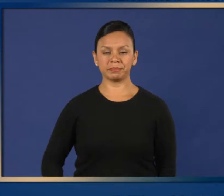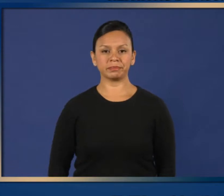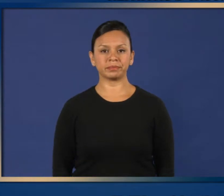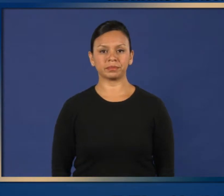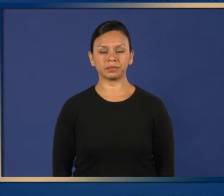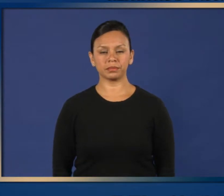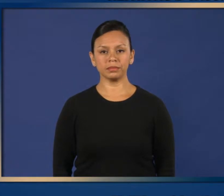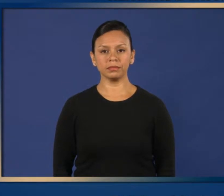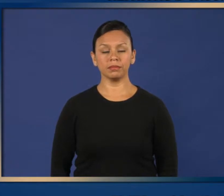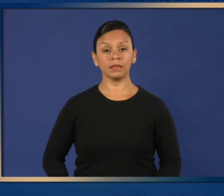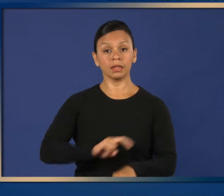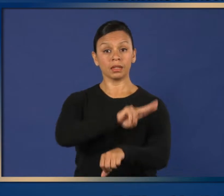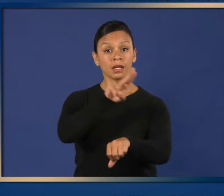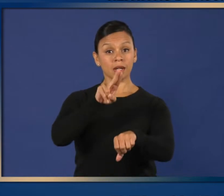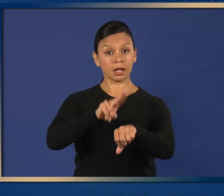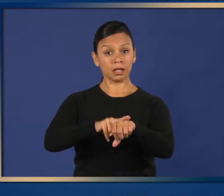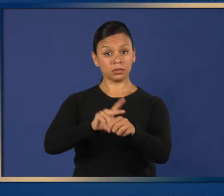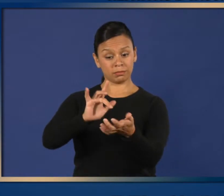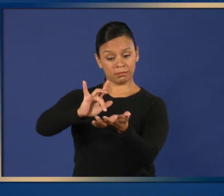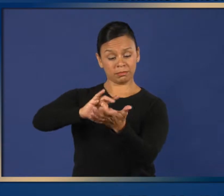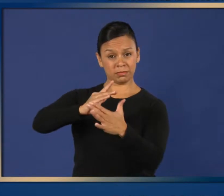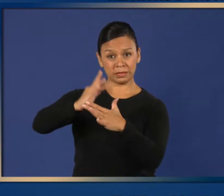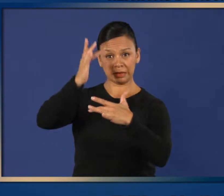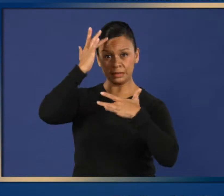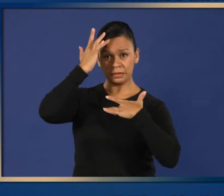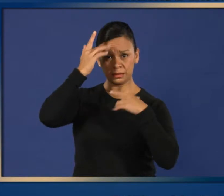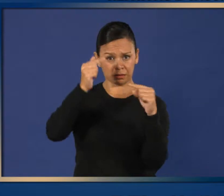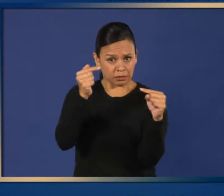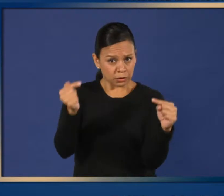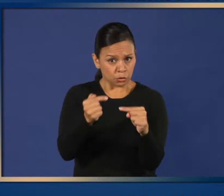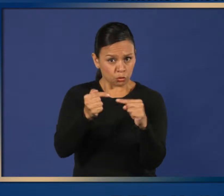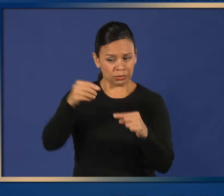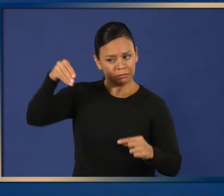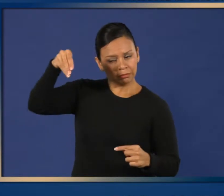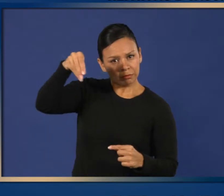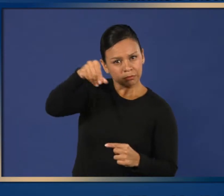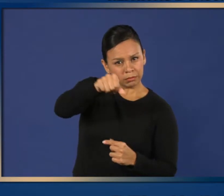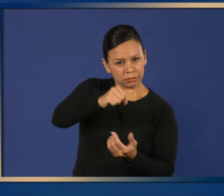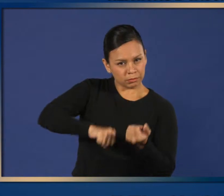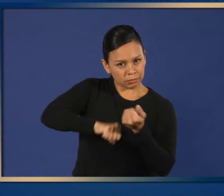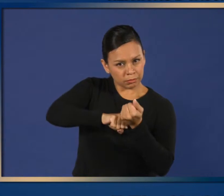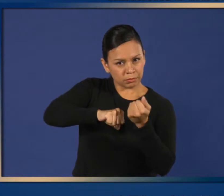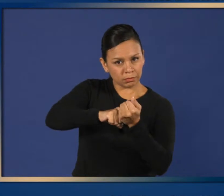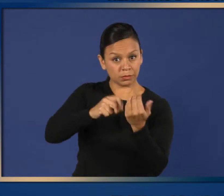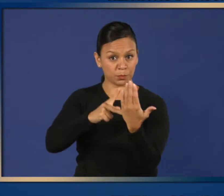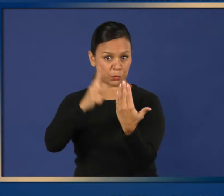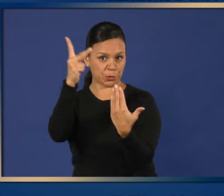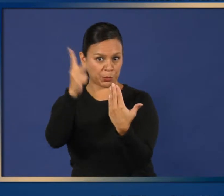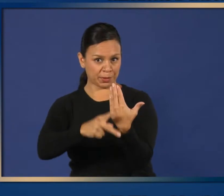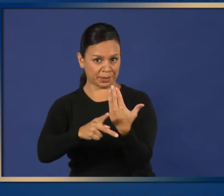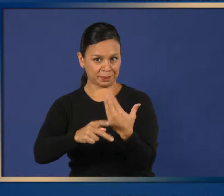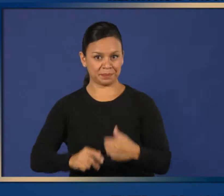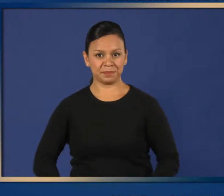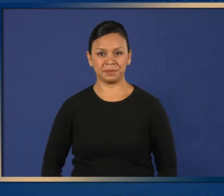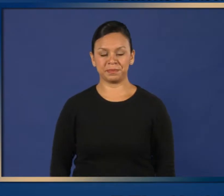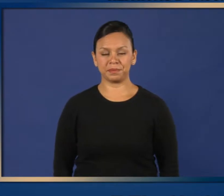Seven, the National Vaccine Injury Compensation Program.